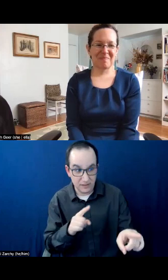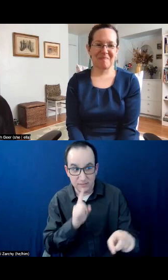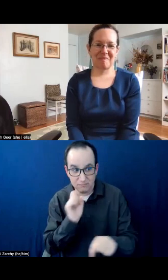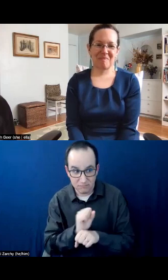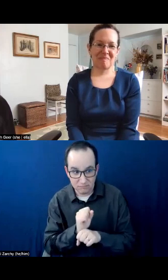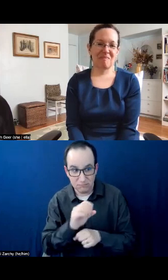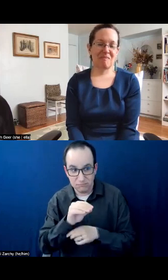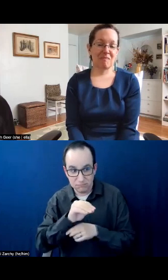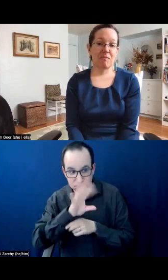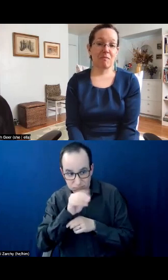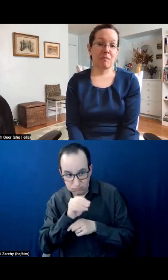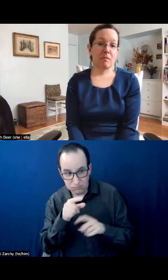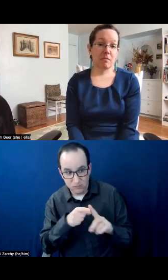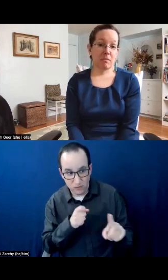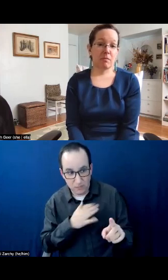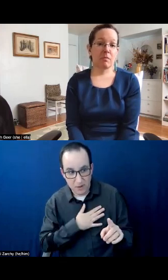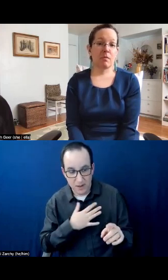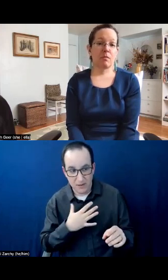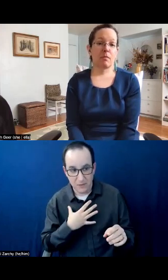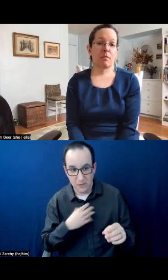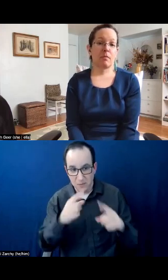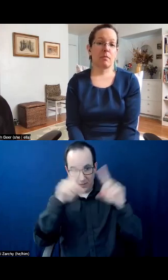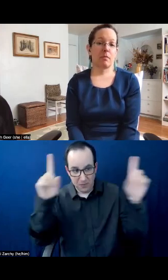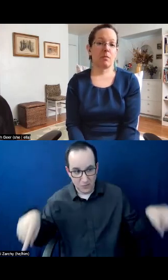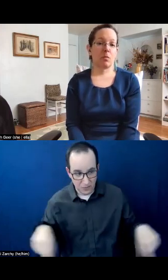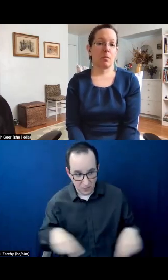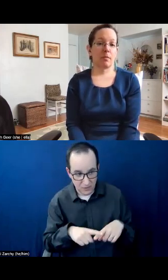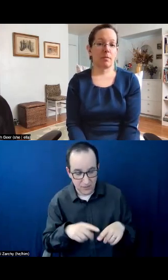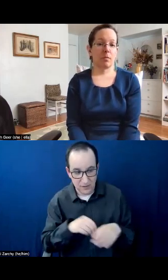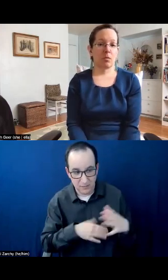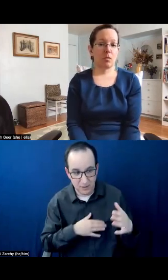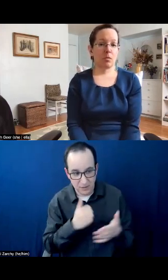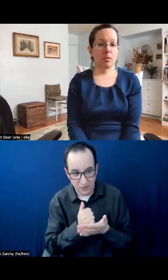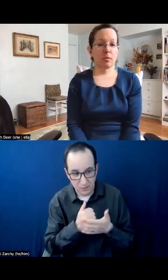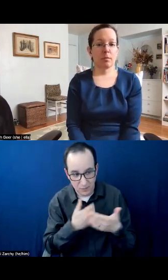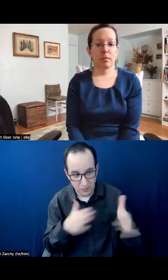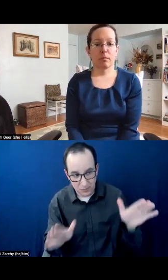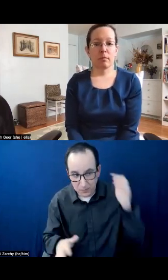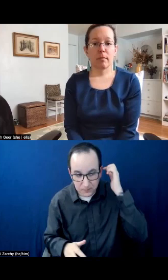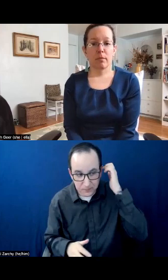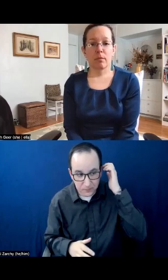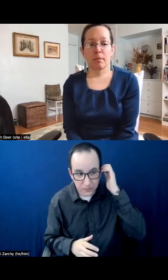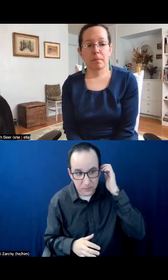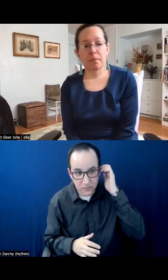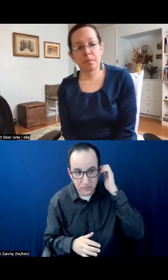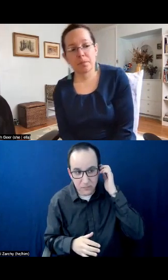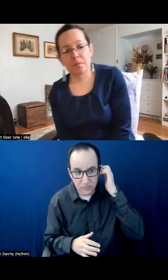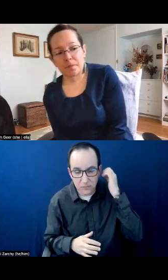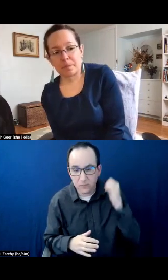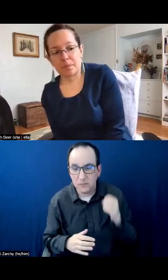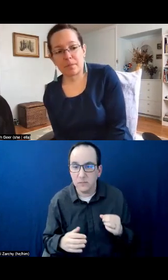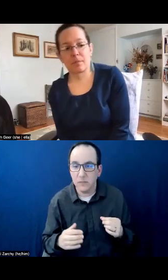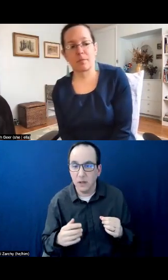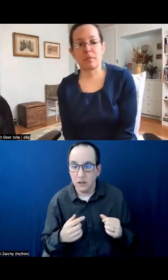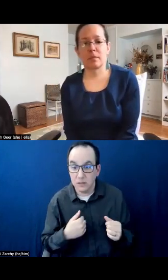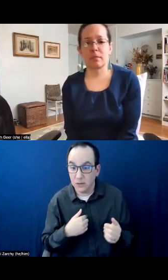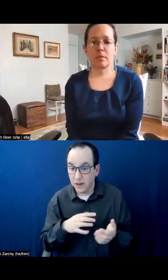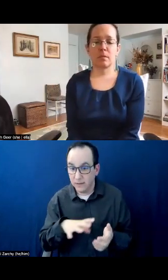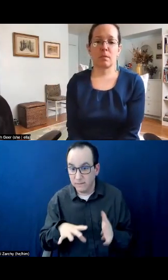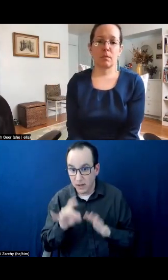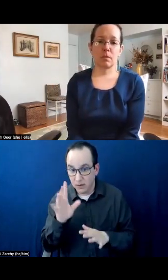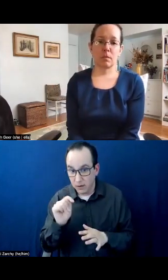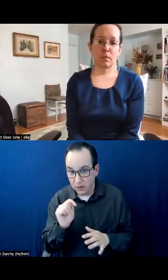picture of a whiteboard, but it is a real picture of the whiteboard that I use to work with students.